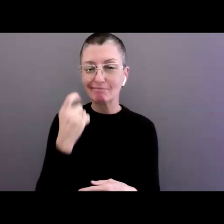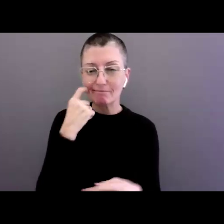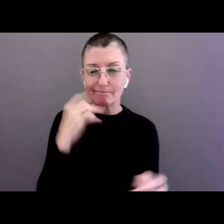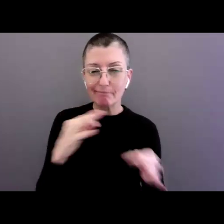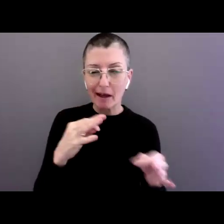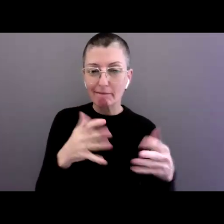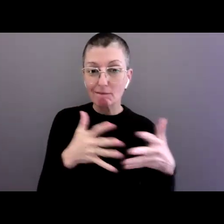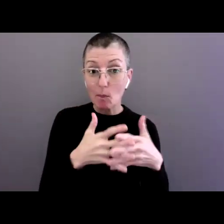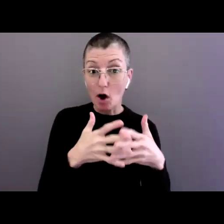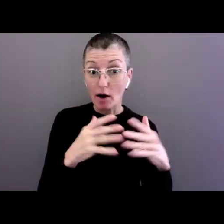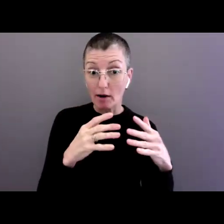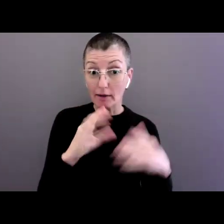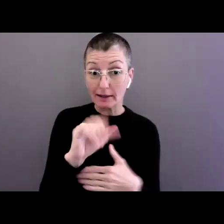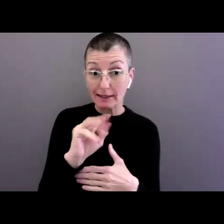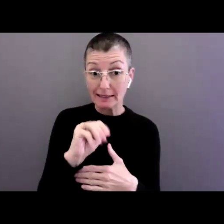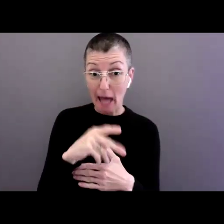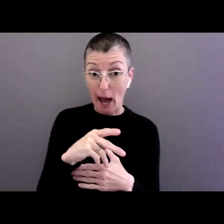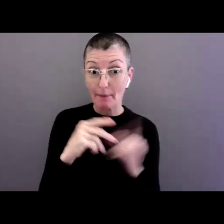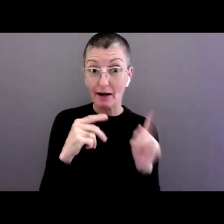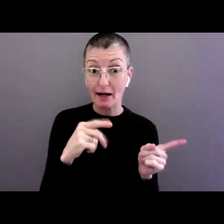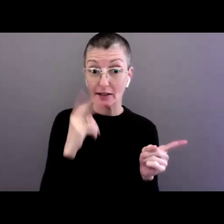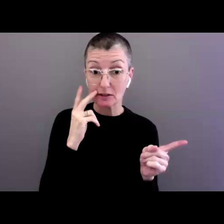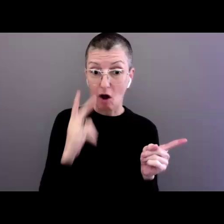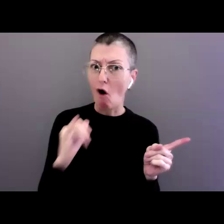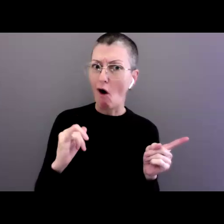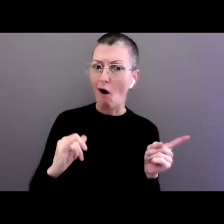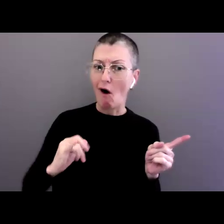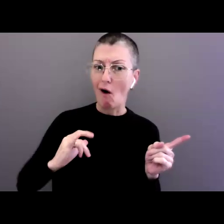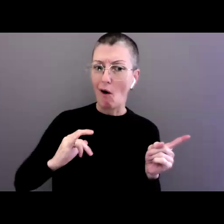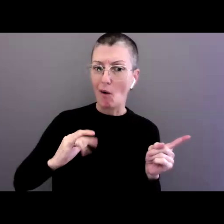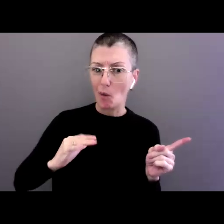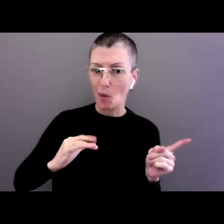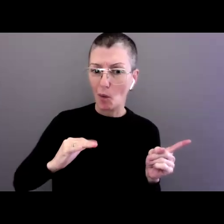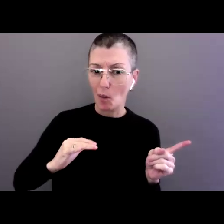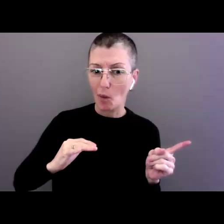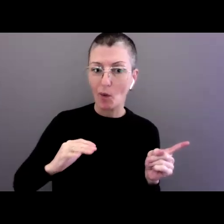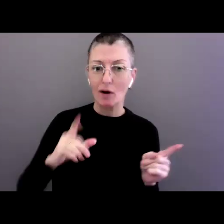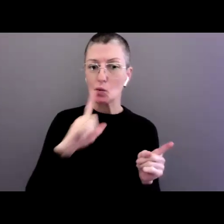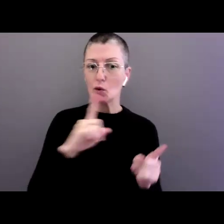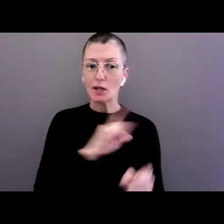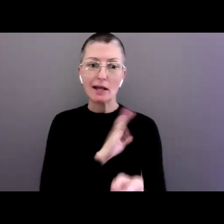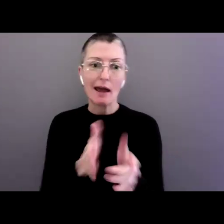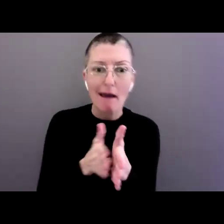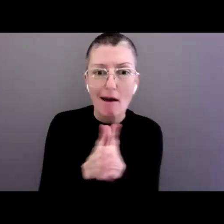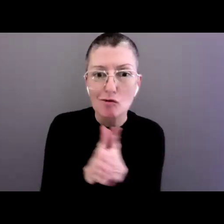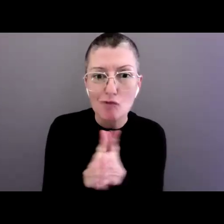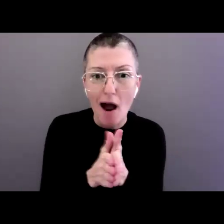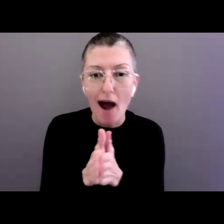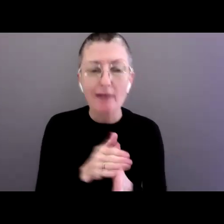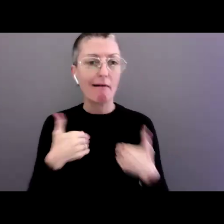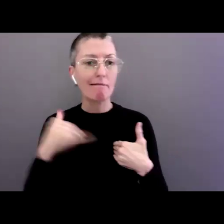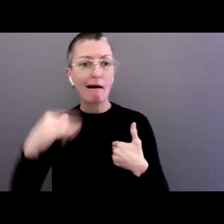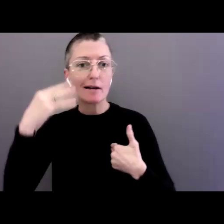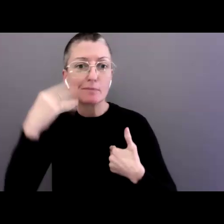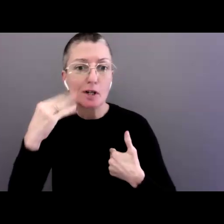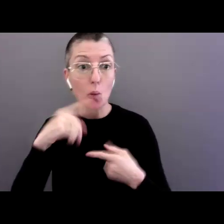He instantly saw that he got cooler, that he got more energized. It wasn't something that I told him and that he had to experience once he